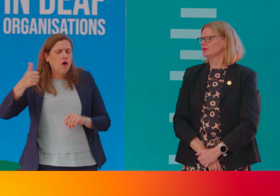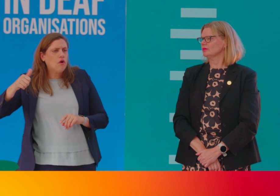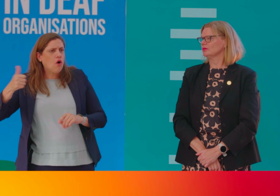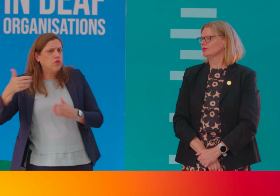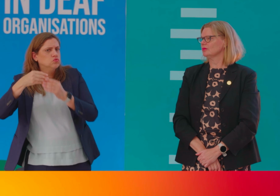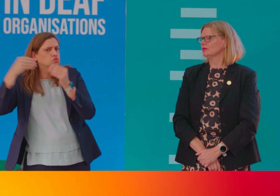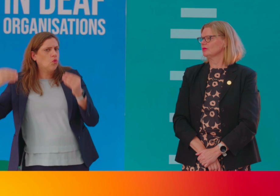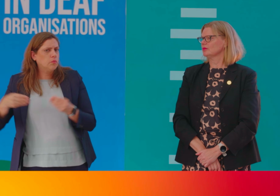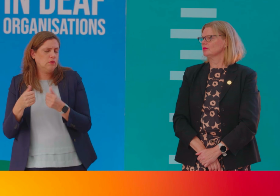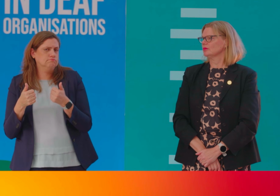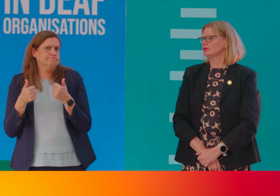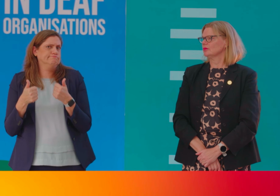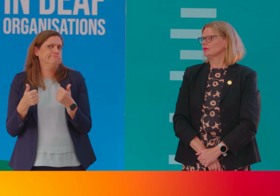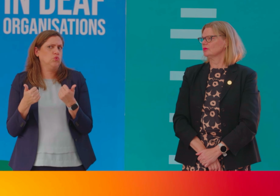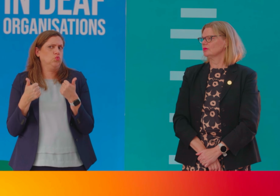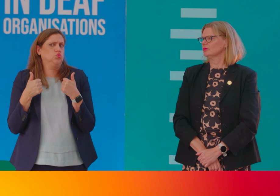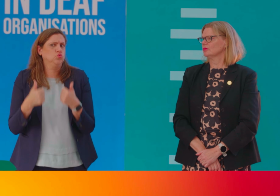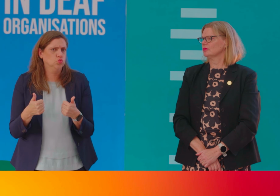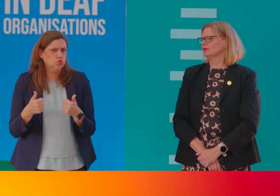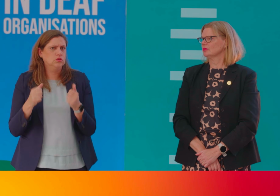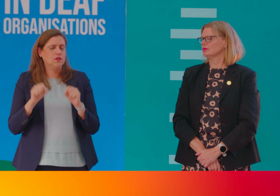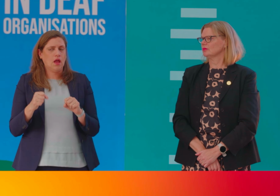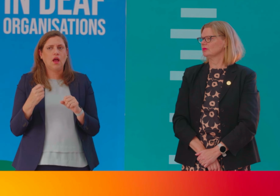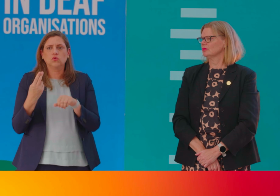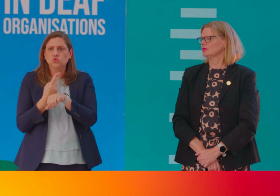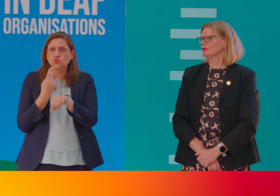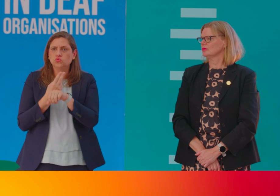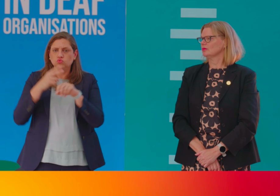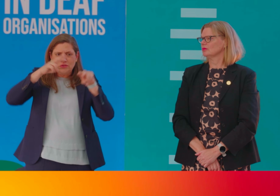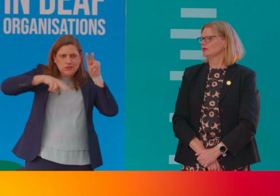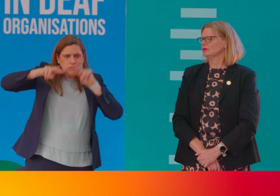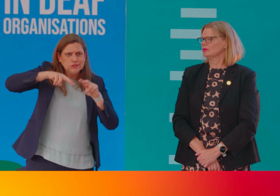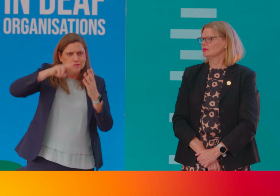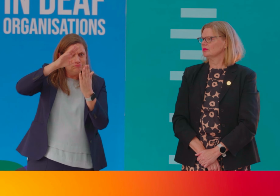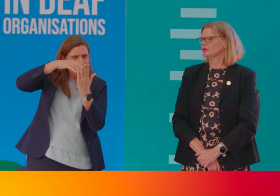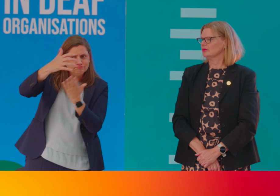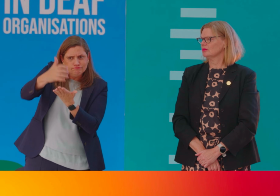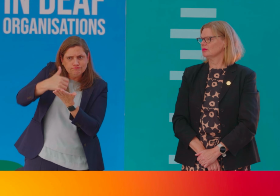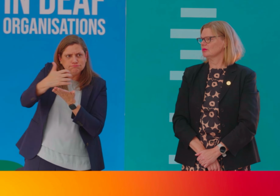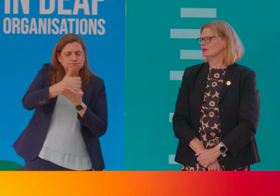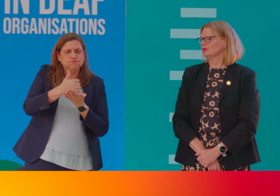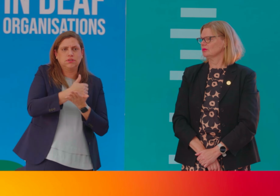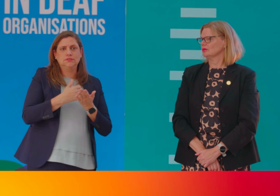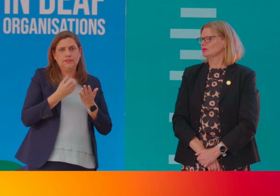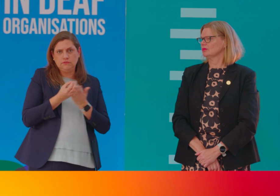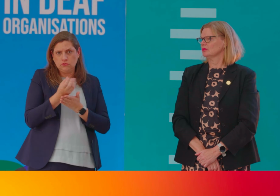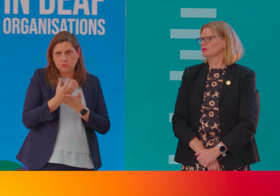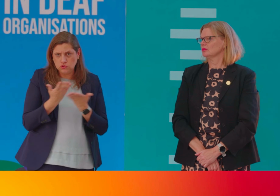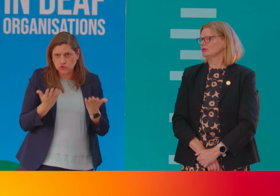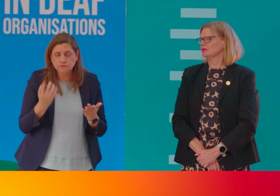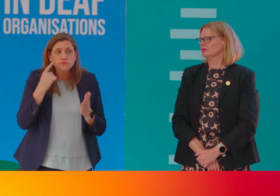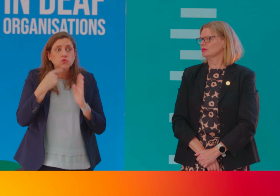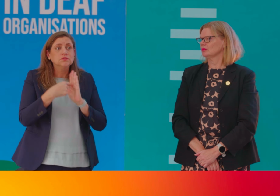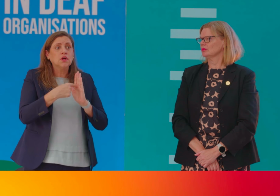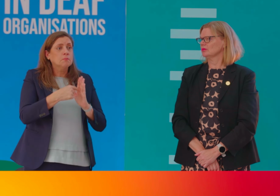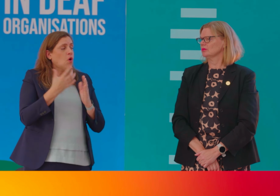conventions, we also have other international frameworks that are important.